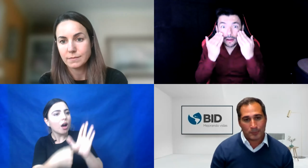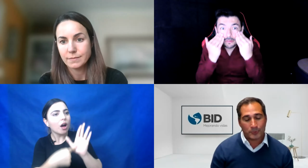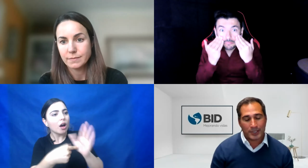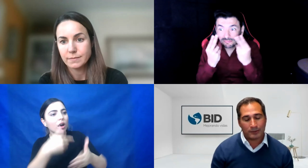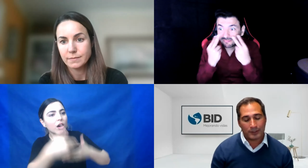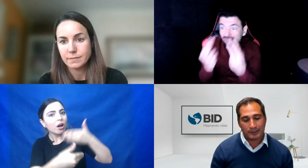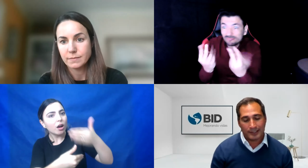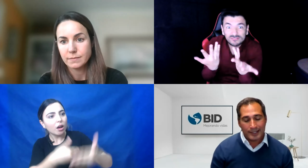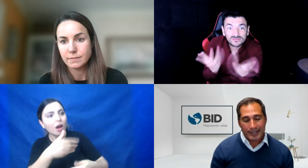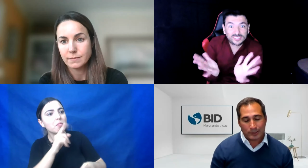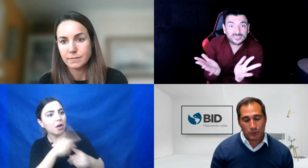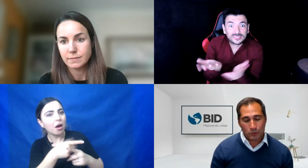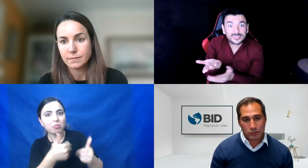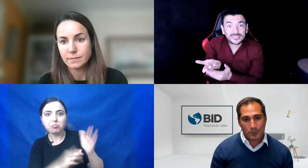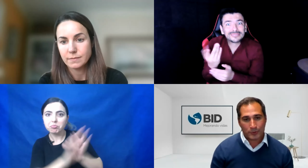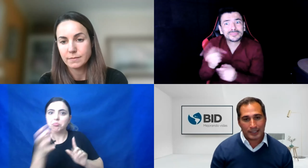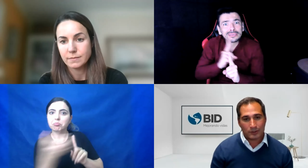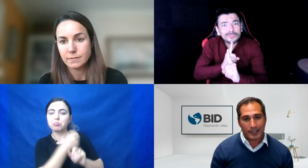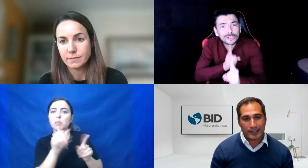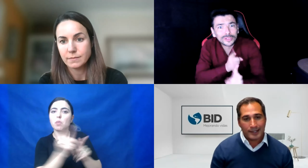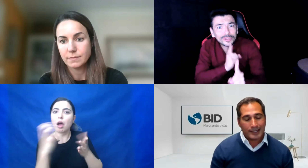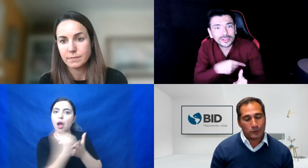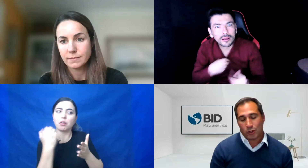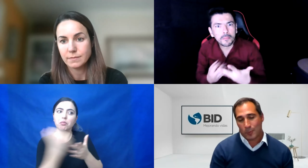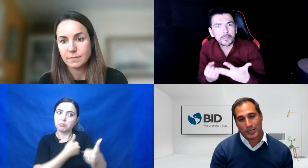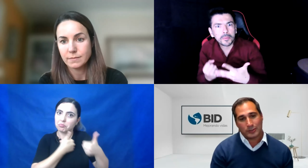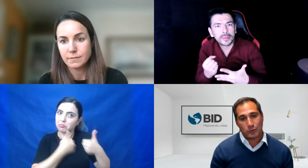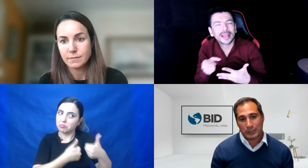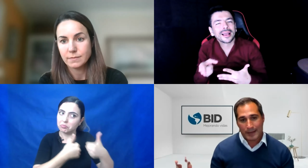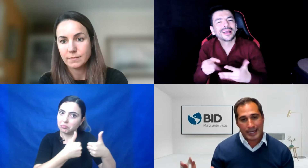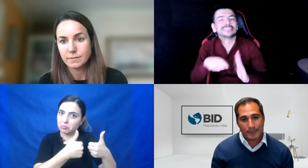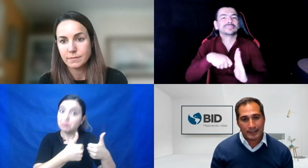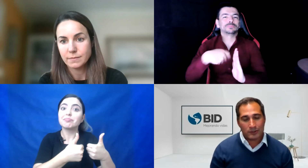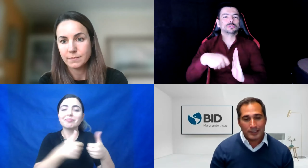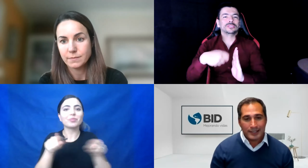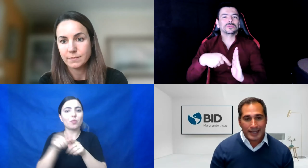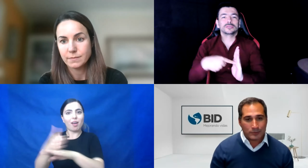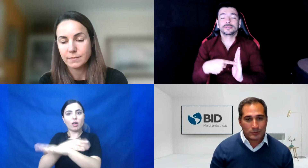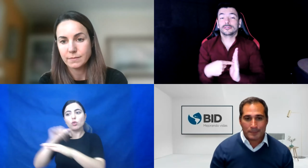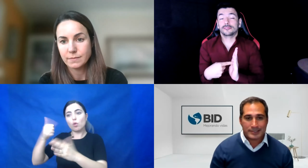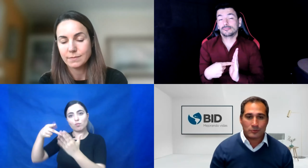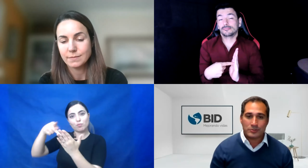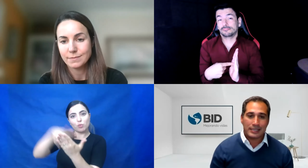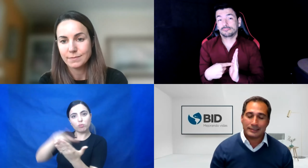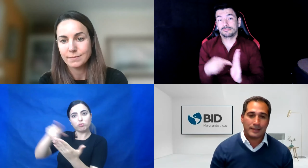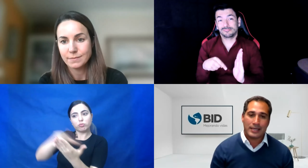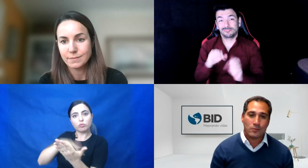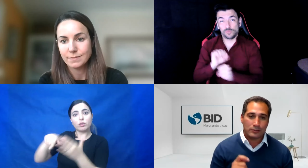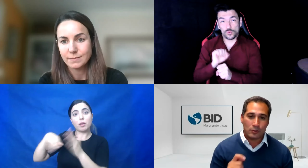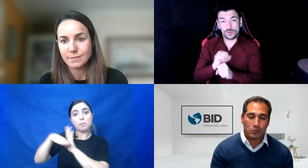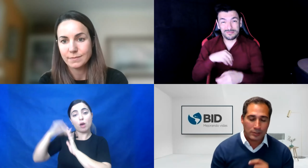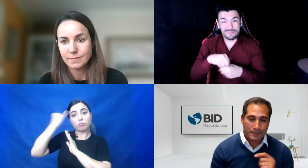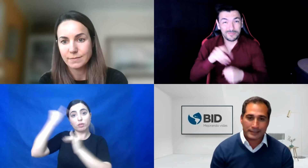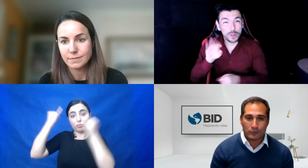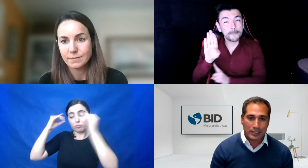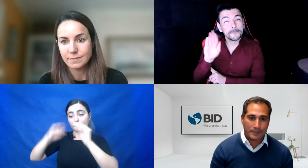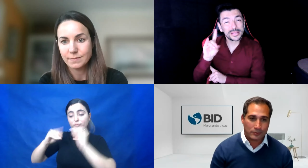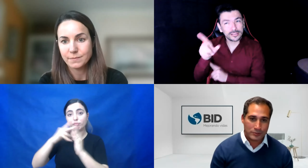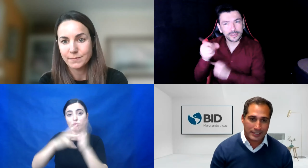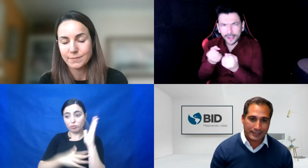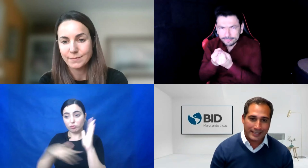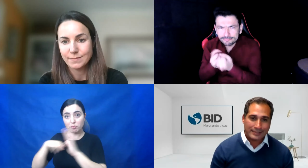achievable, and we are obtaining the results that we have been seeking to obtain through this